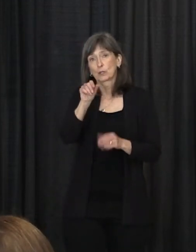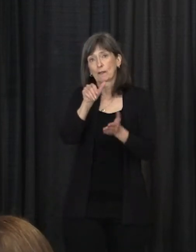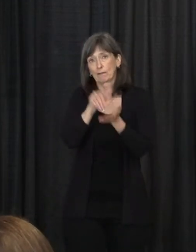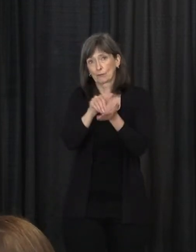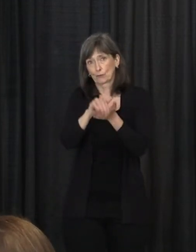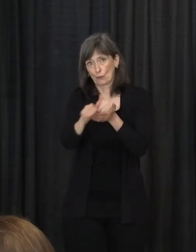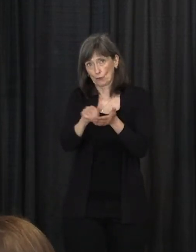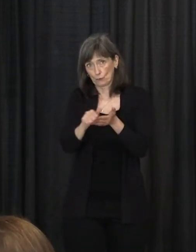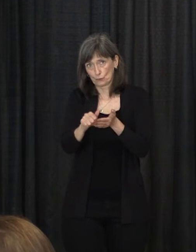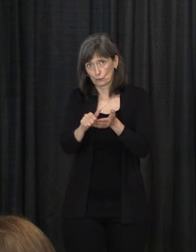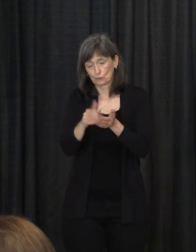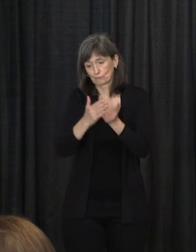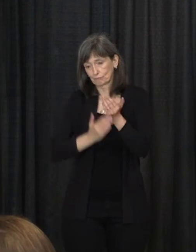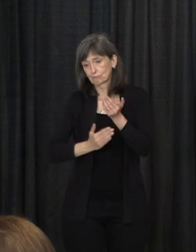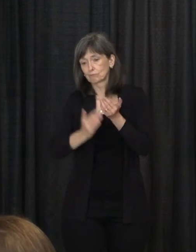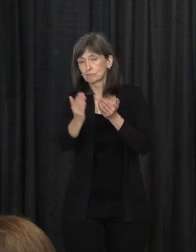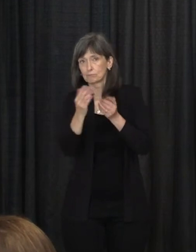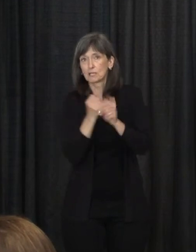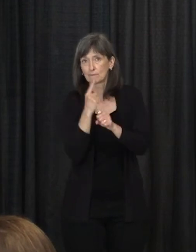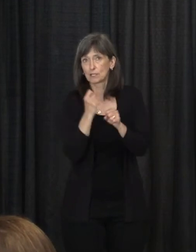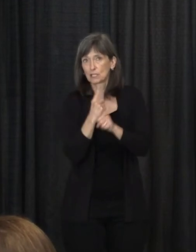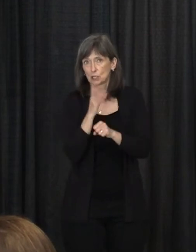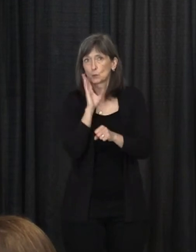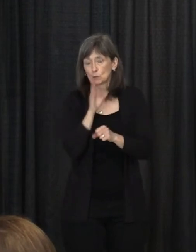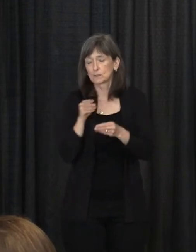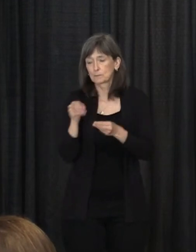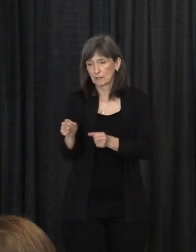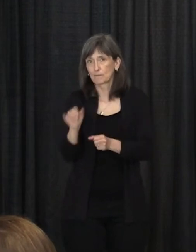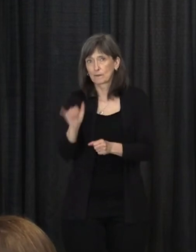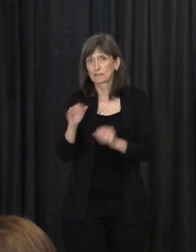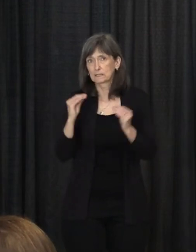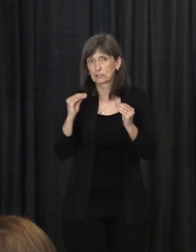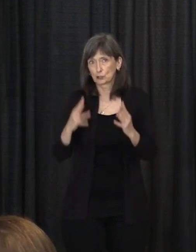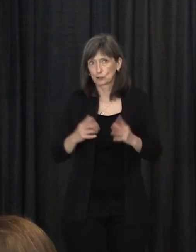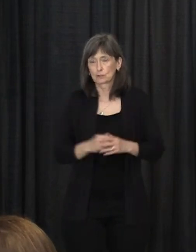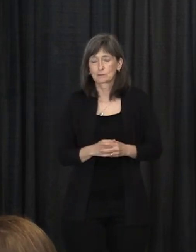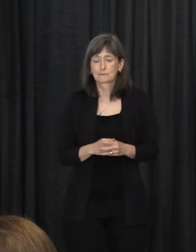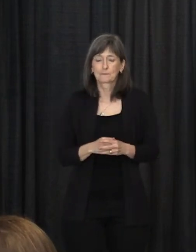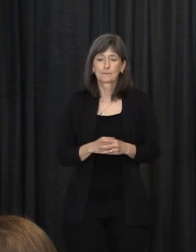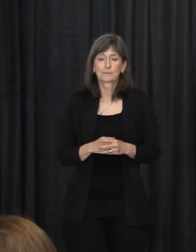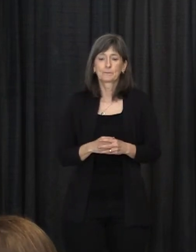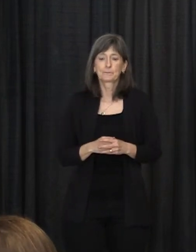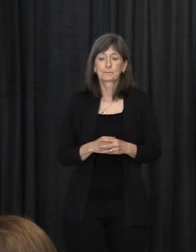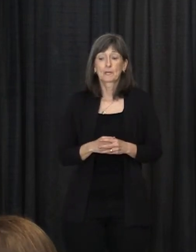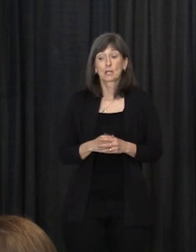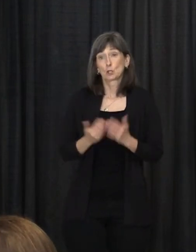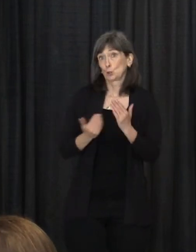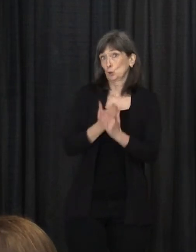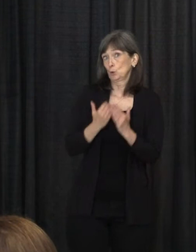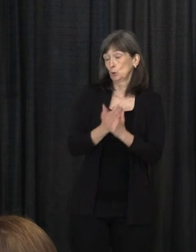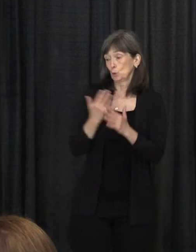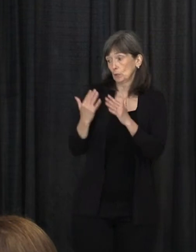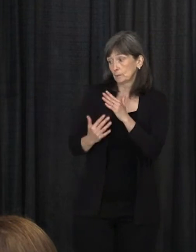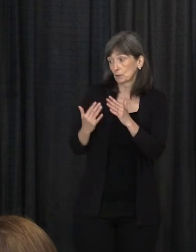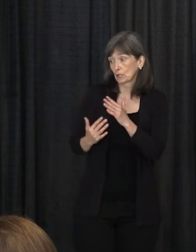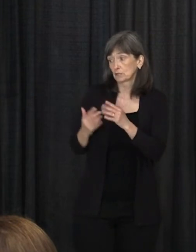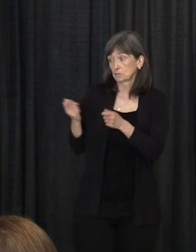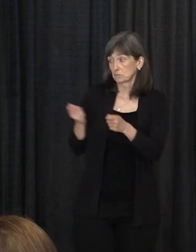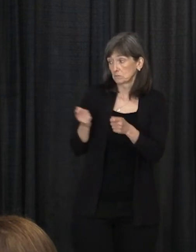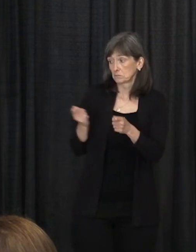$920,000 going forward. As we continue to attract new immigrants between now